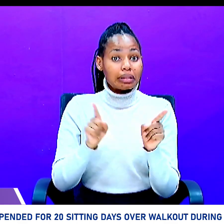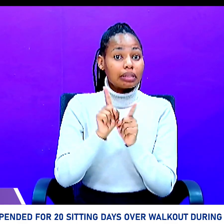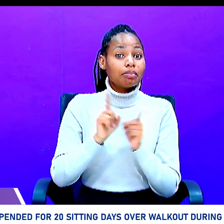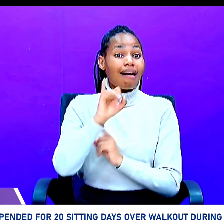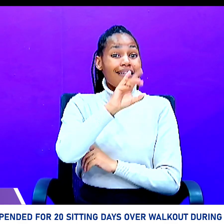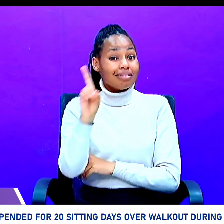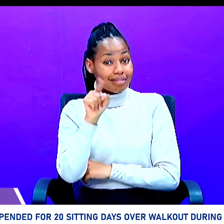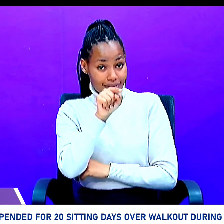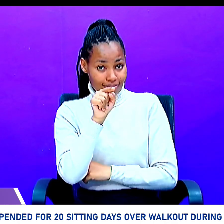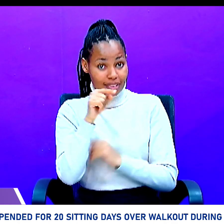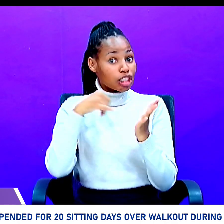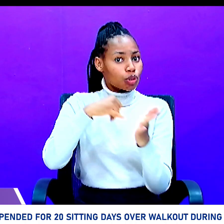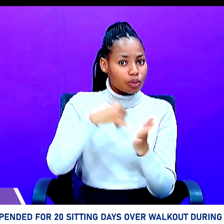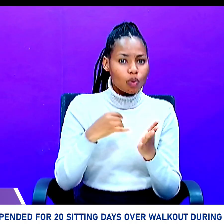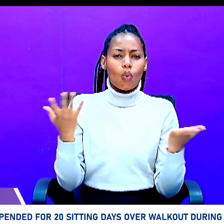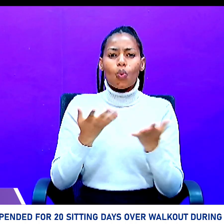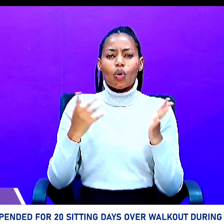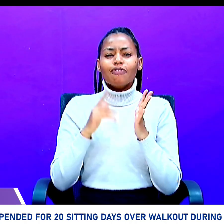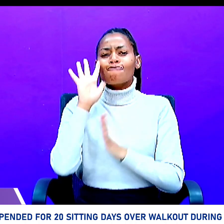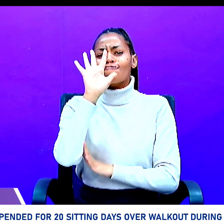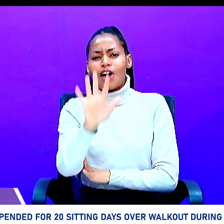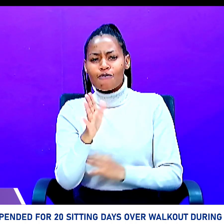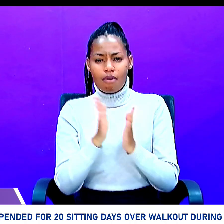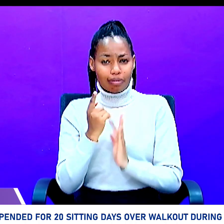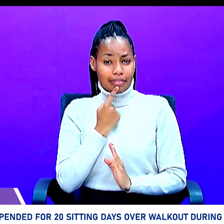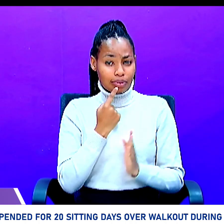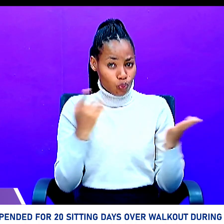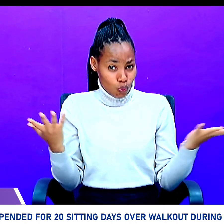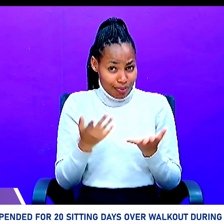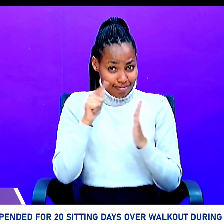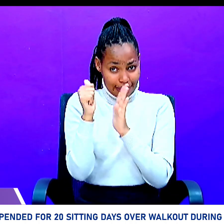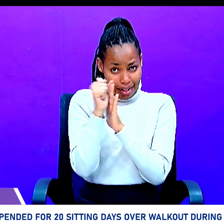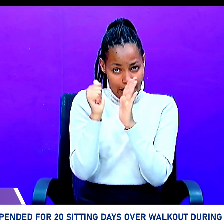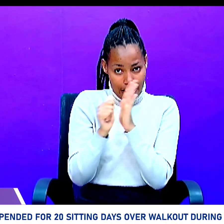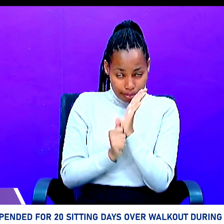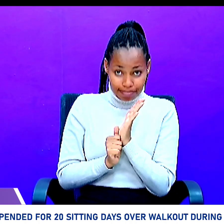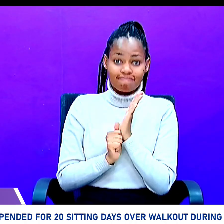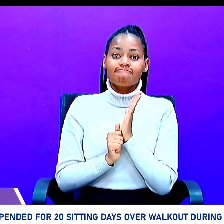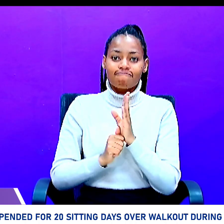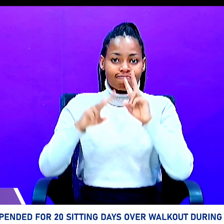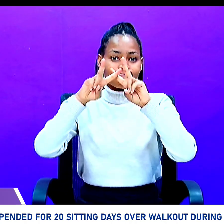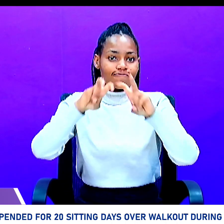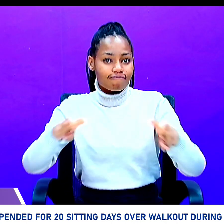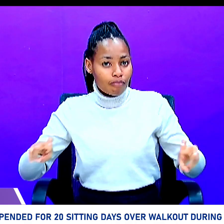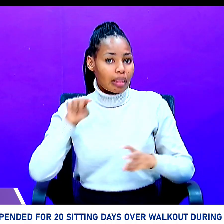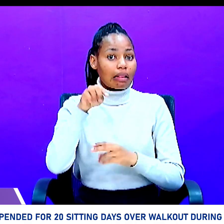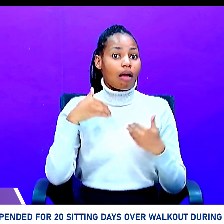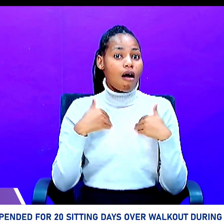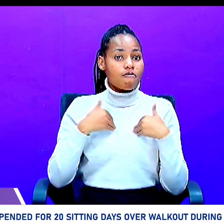Forensic analysis identified 5 victims, and Murkomen said a multi-agency operation was